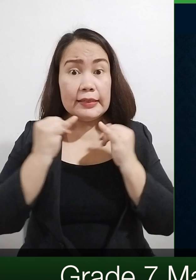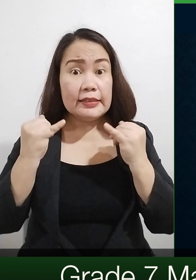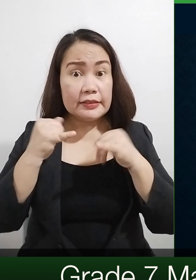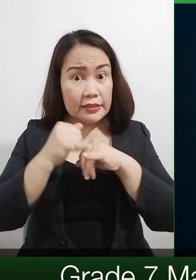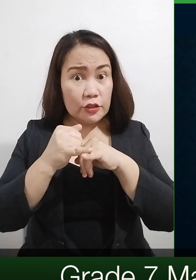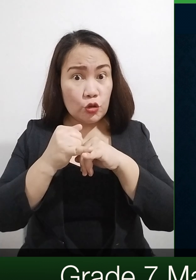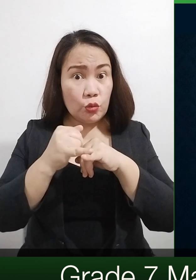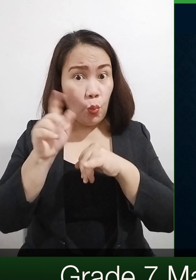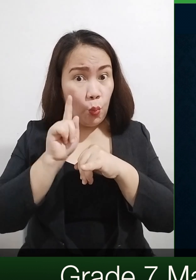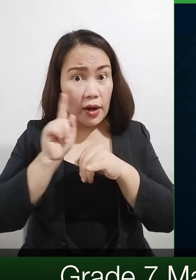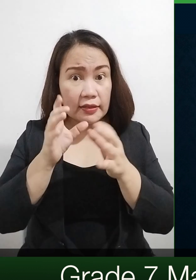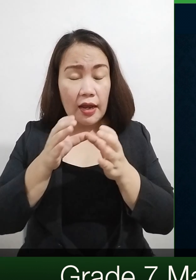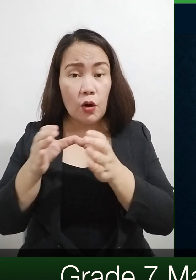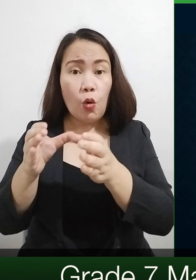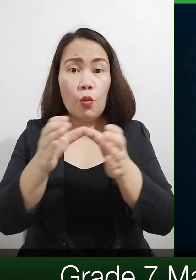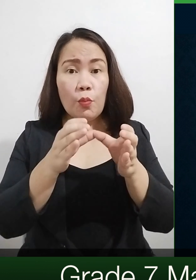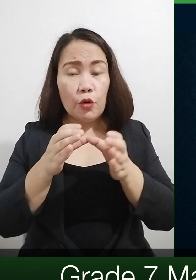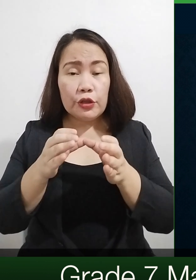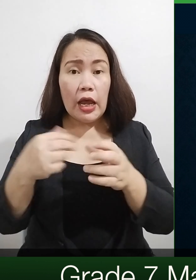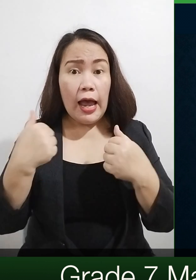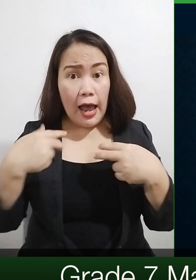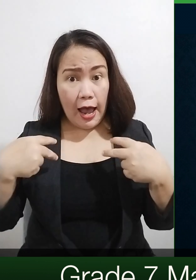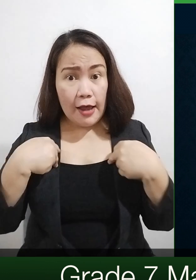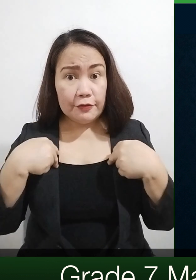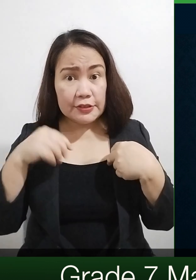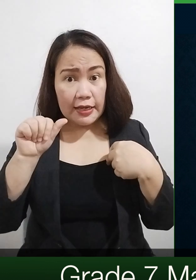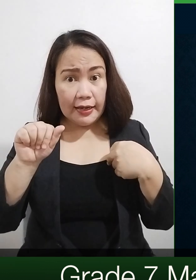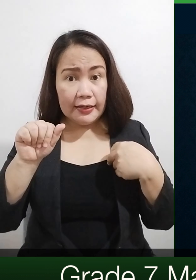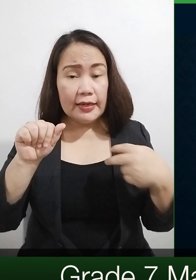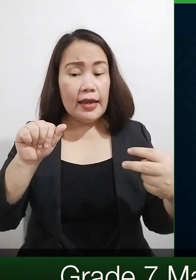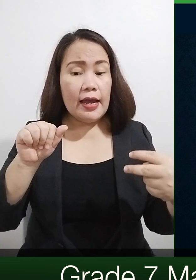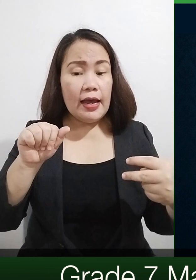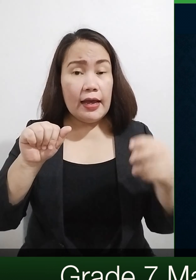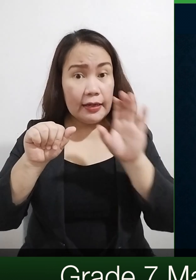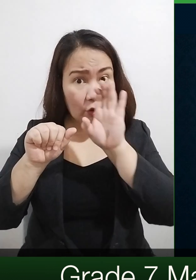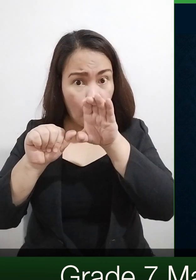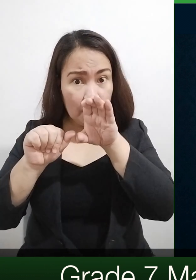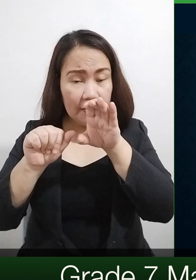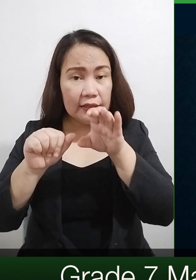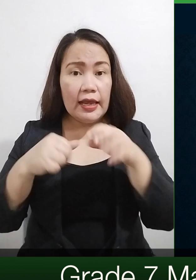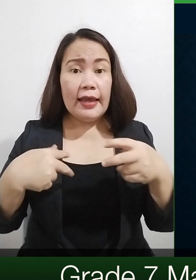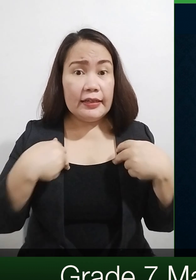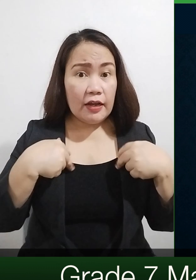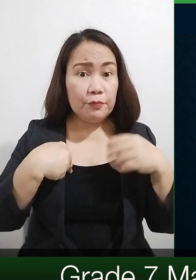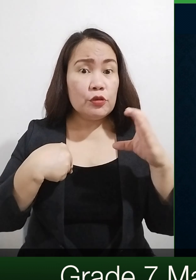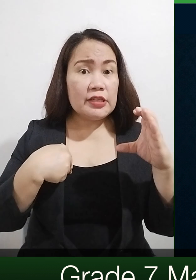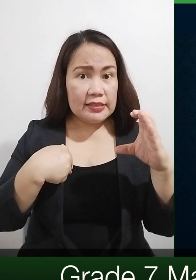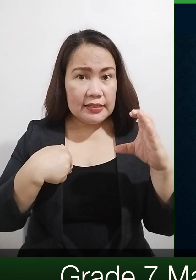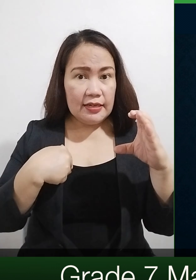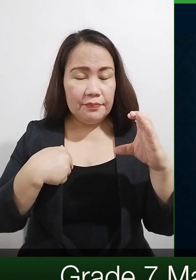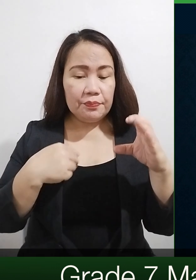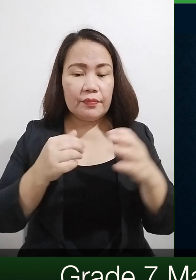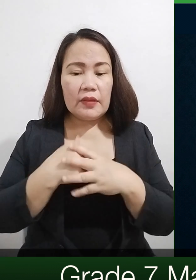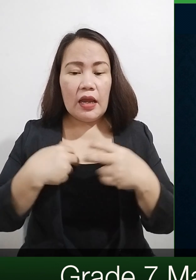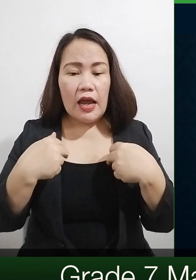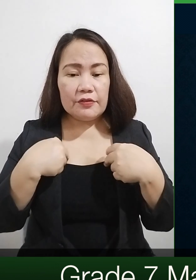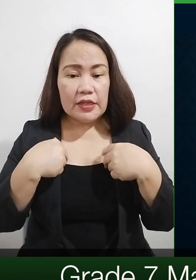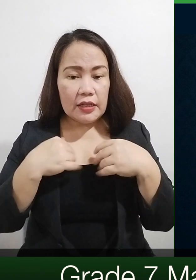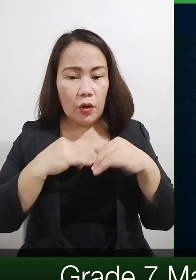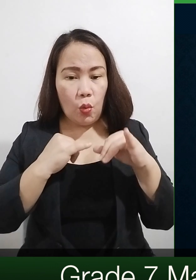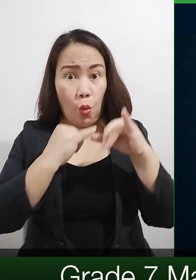dalawa. Anong meron sa A, sa complement ni A, at sa C? So, meron